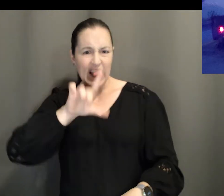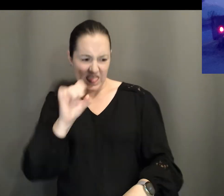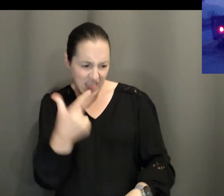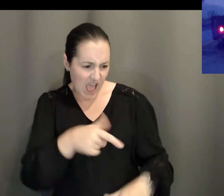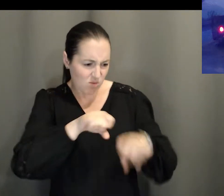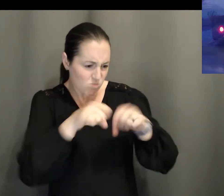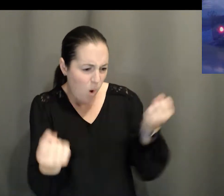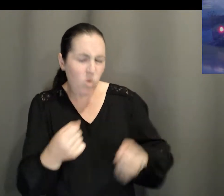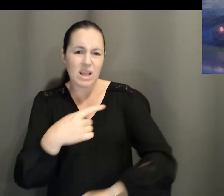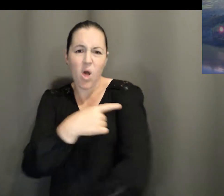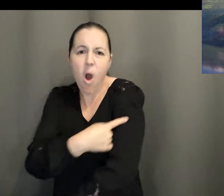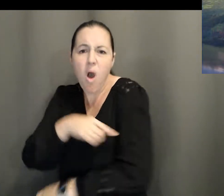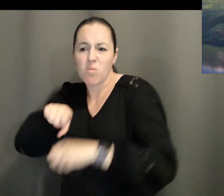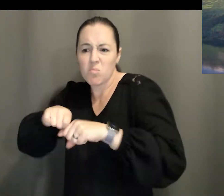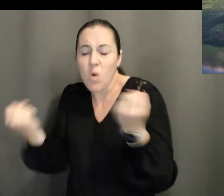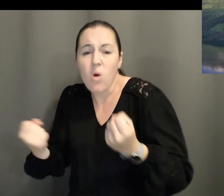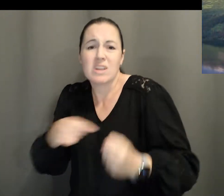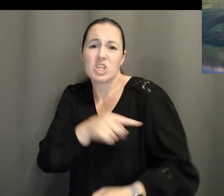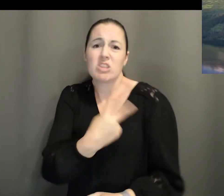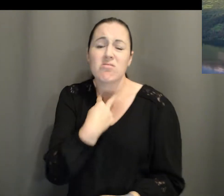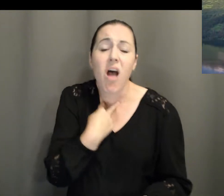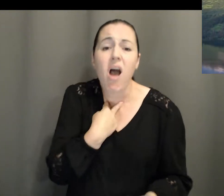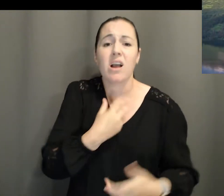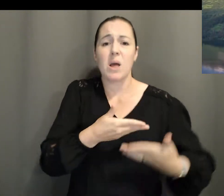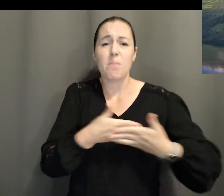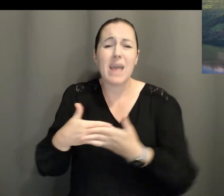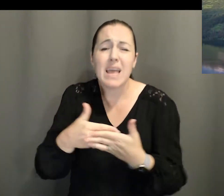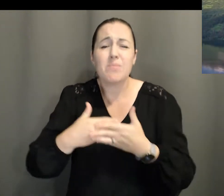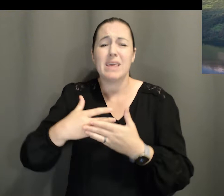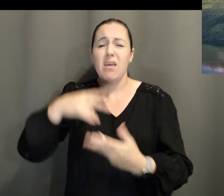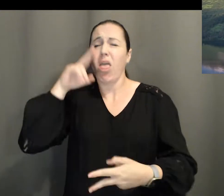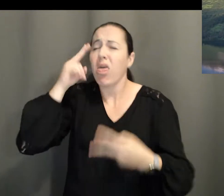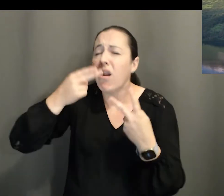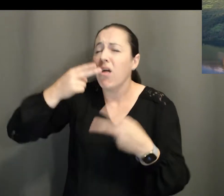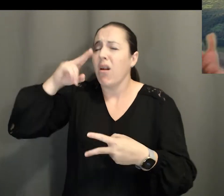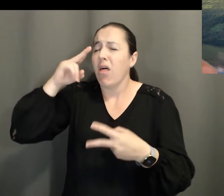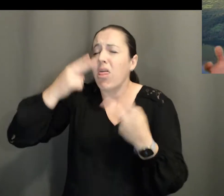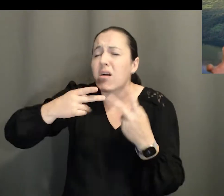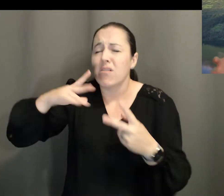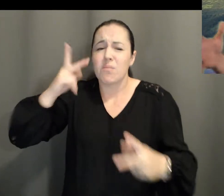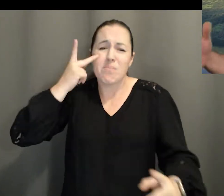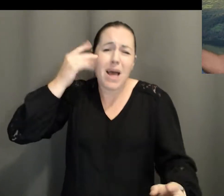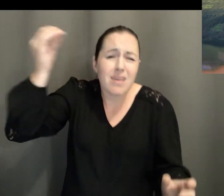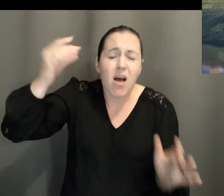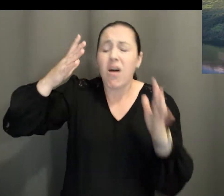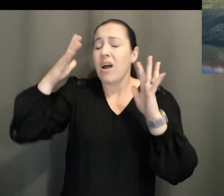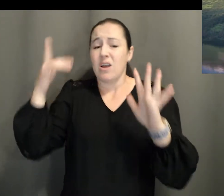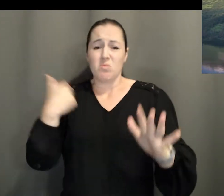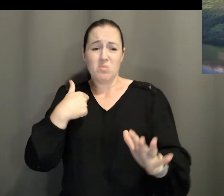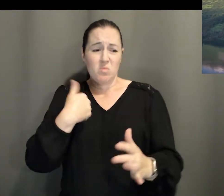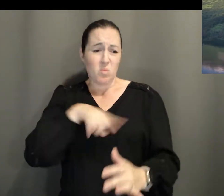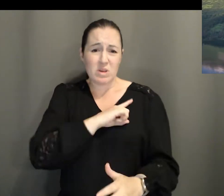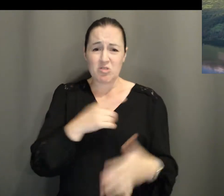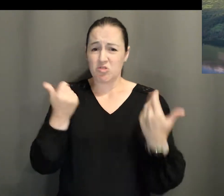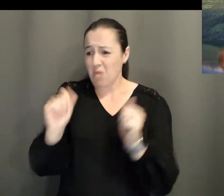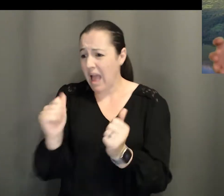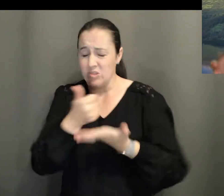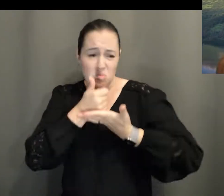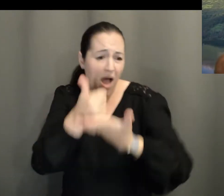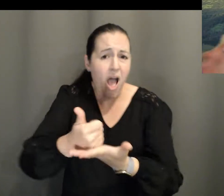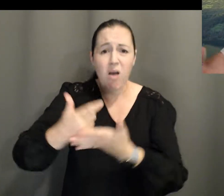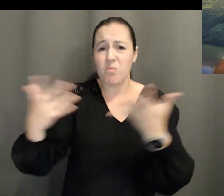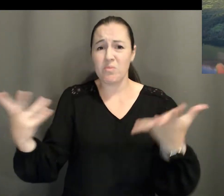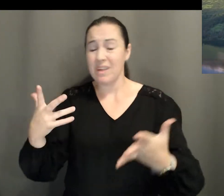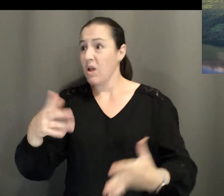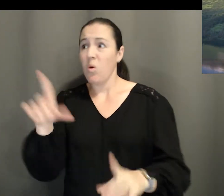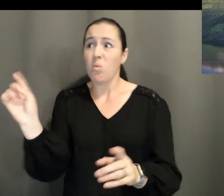jammed. Her leg's at least broken. She thinks her arm's broken too. She's kind of trapped. And the baby starts slipping in and out of consciousness, and we're trying